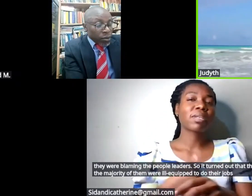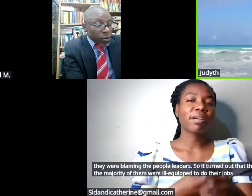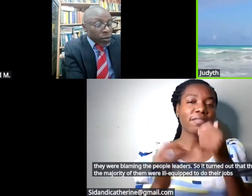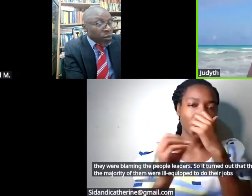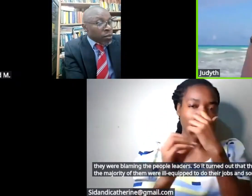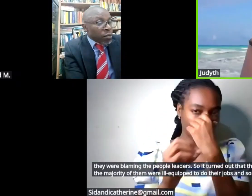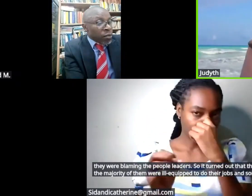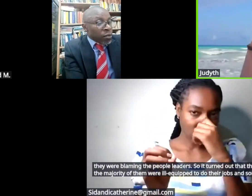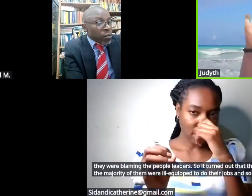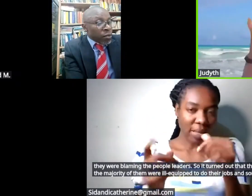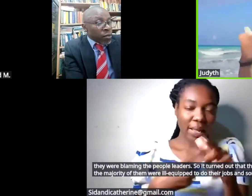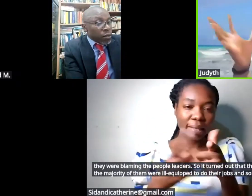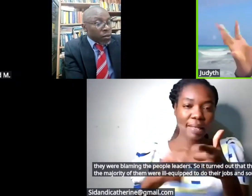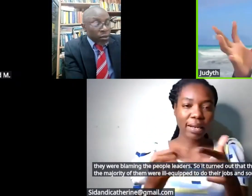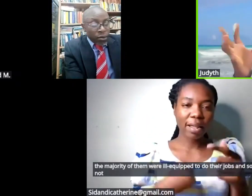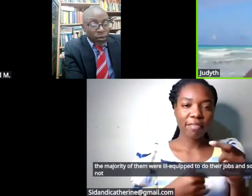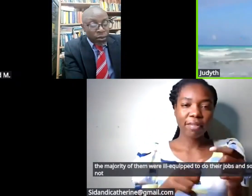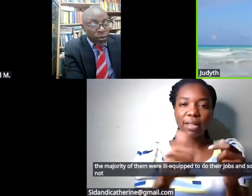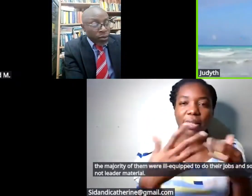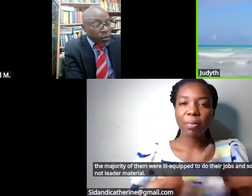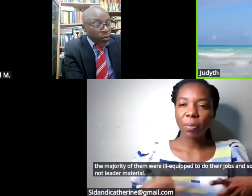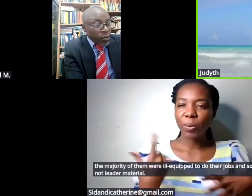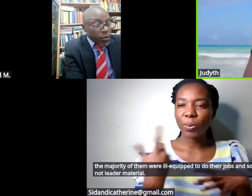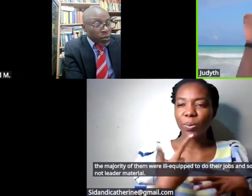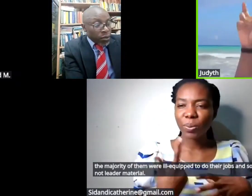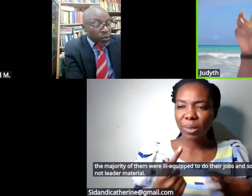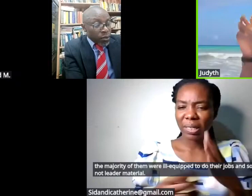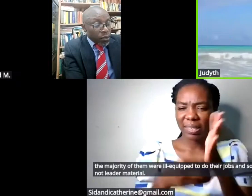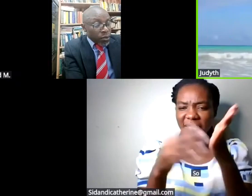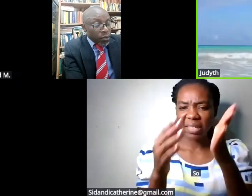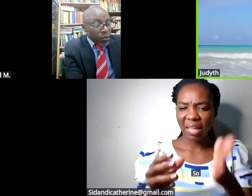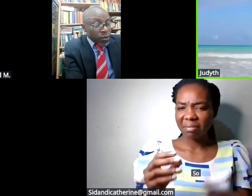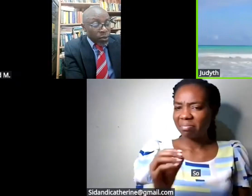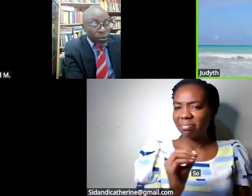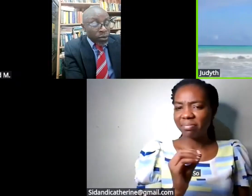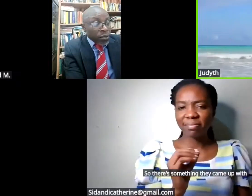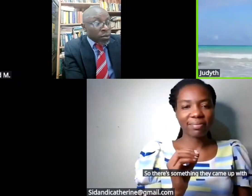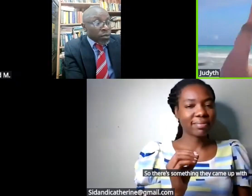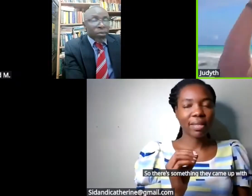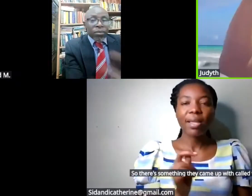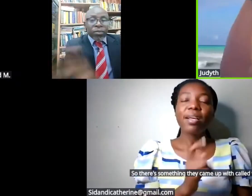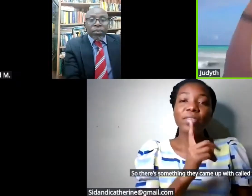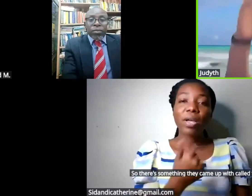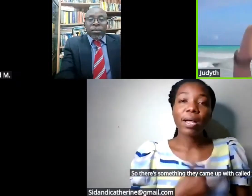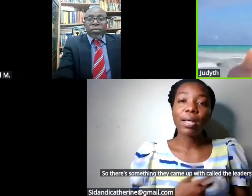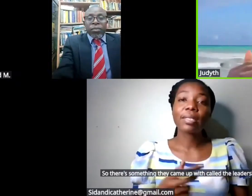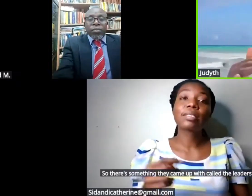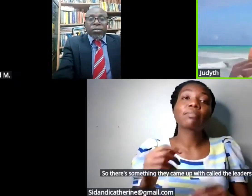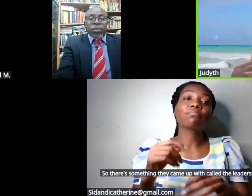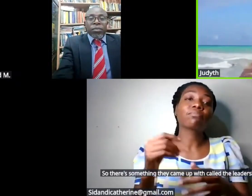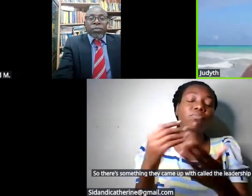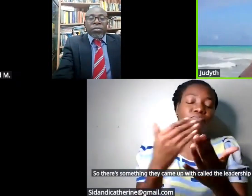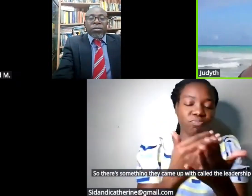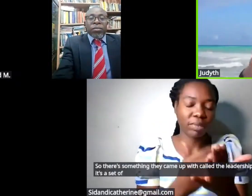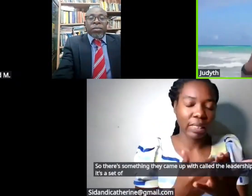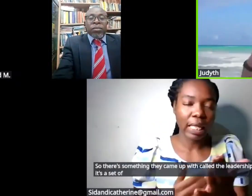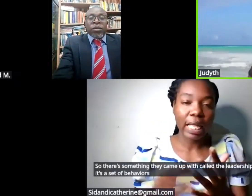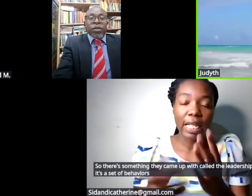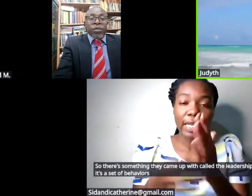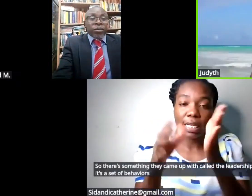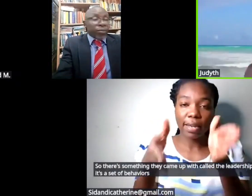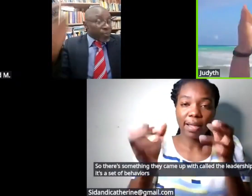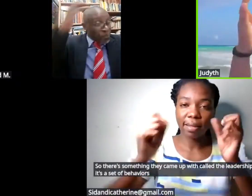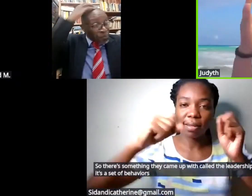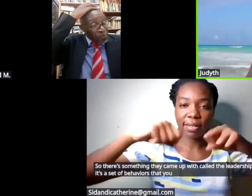were not leader material. So there's something they came up with called the leadership agreement, and it's a set of behaviors that you